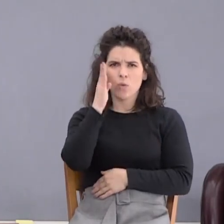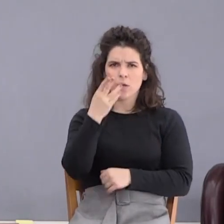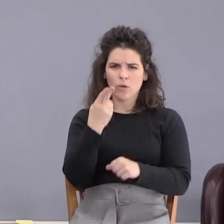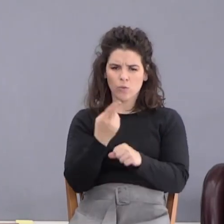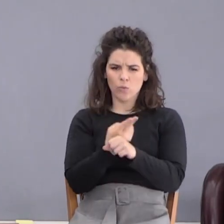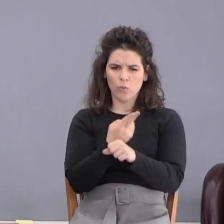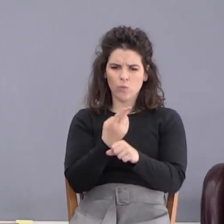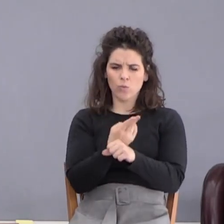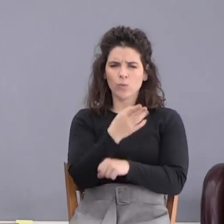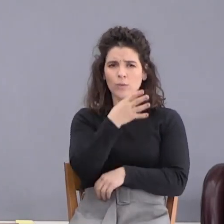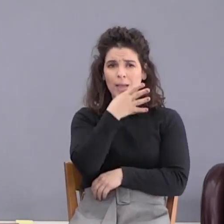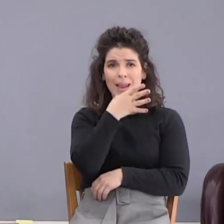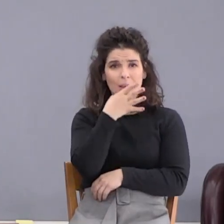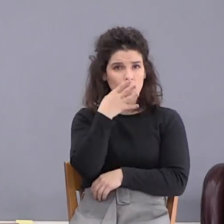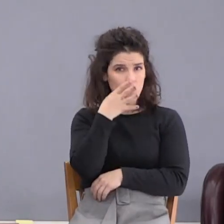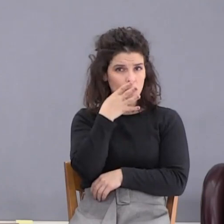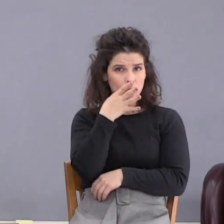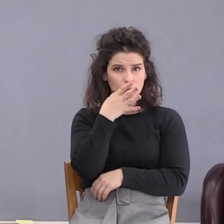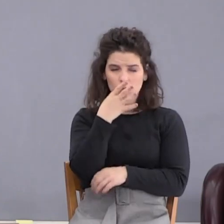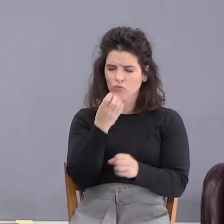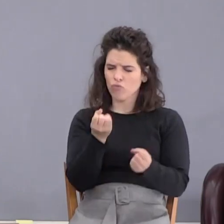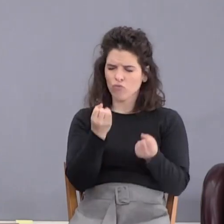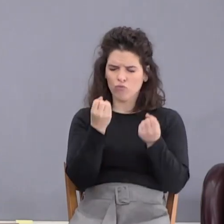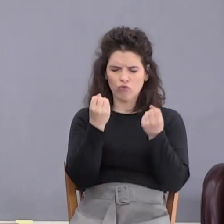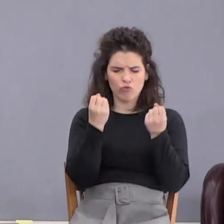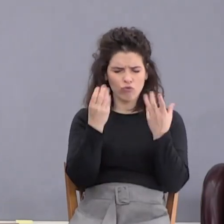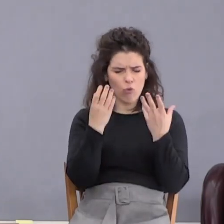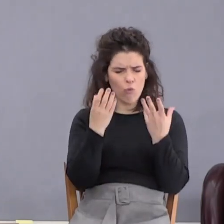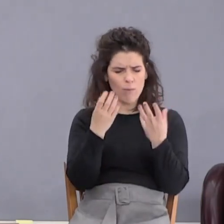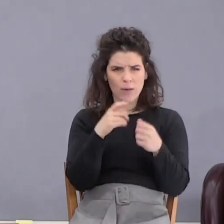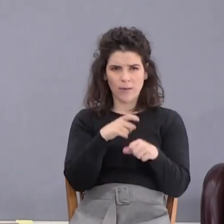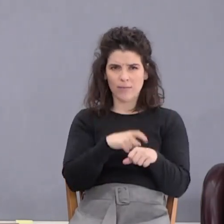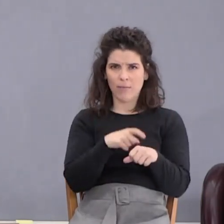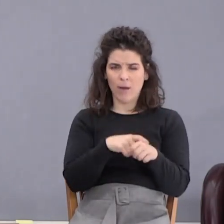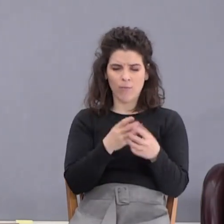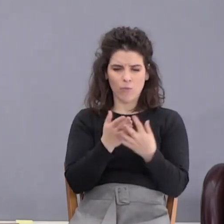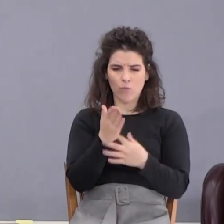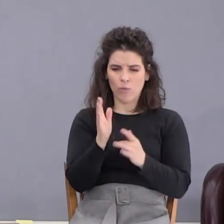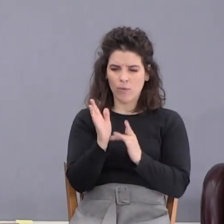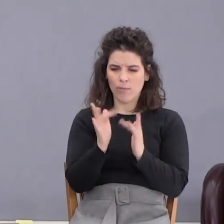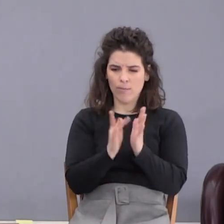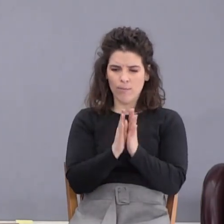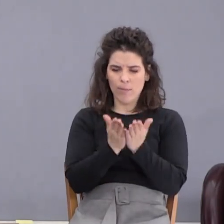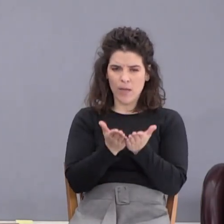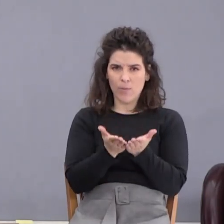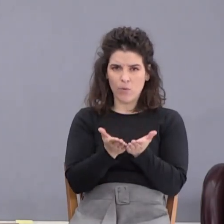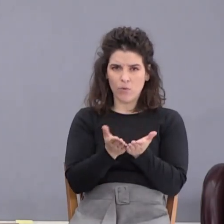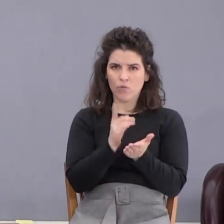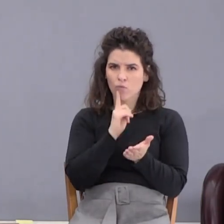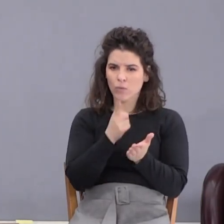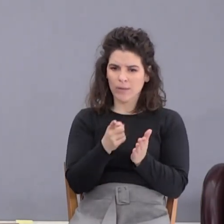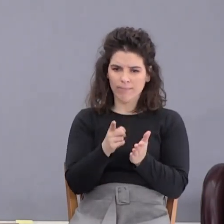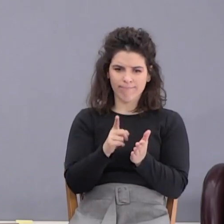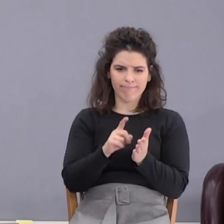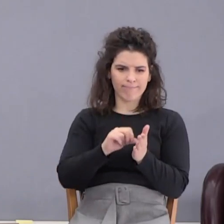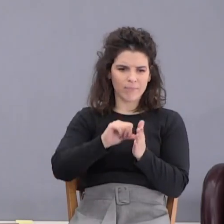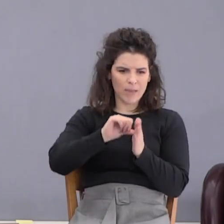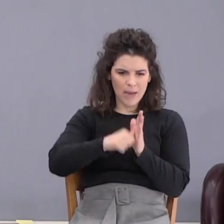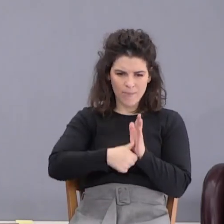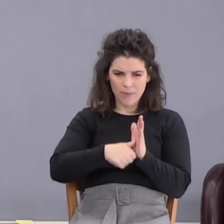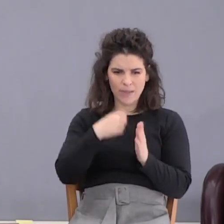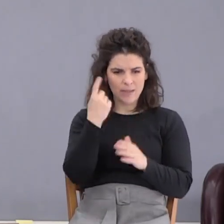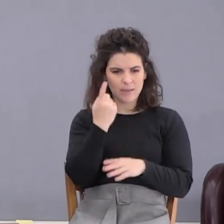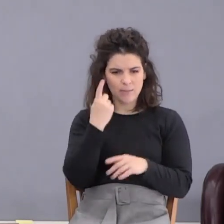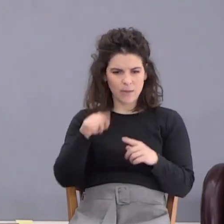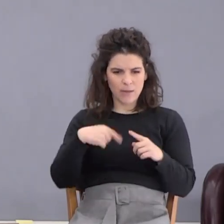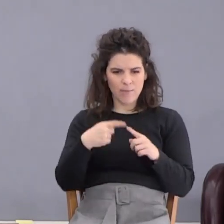use agriculture so many times throughout his word to highlight something about